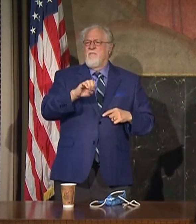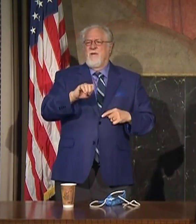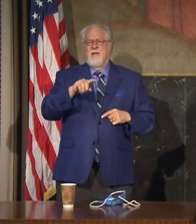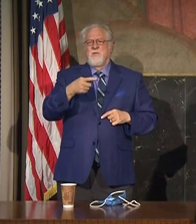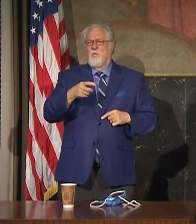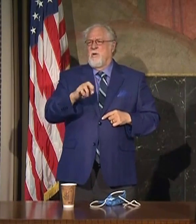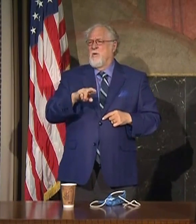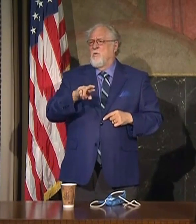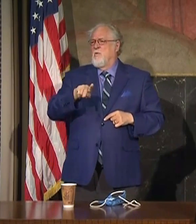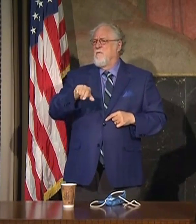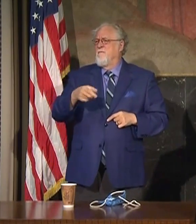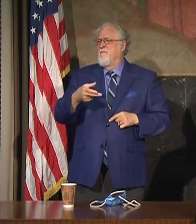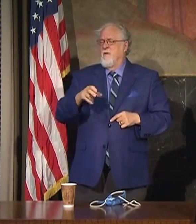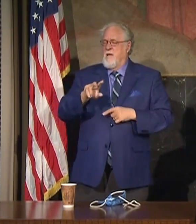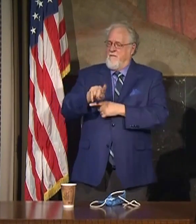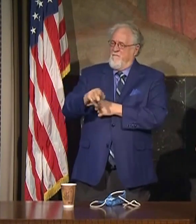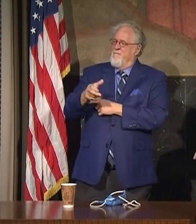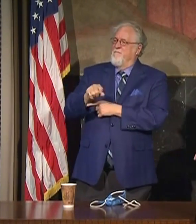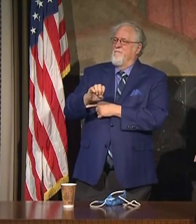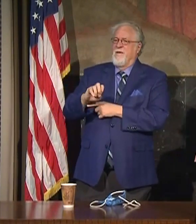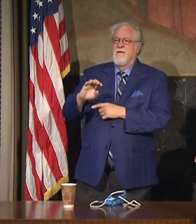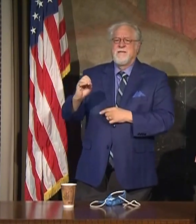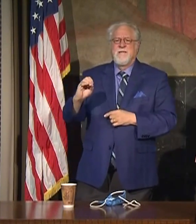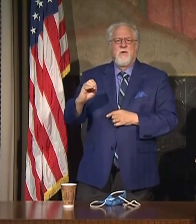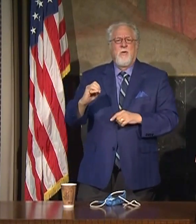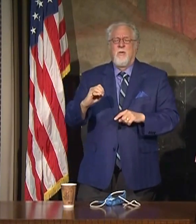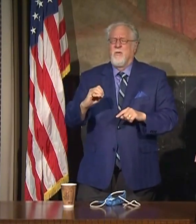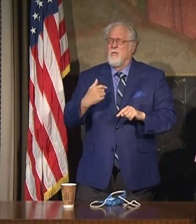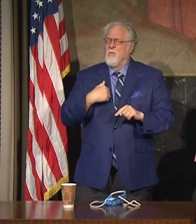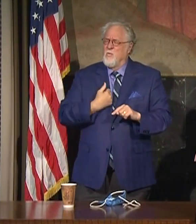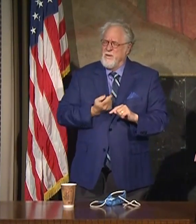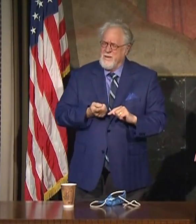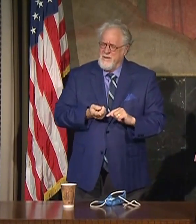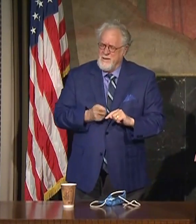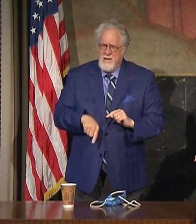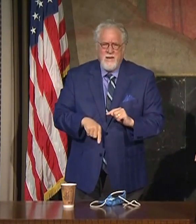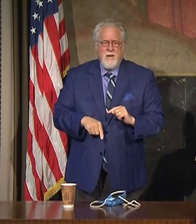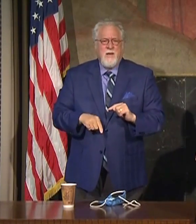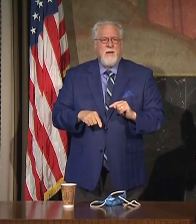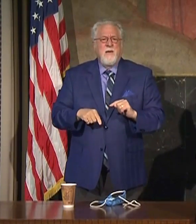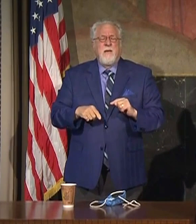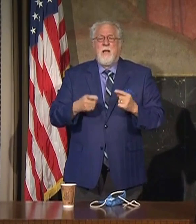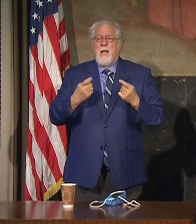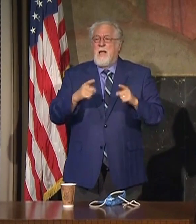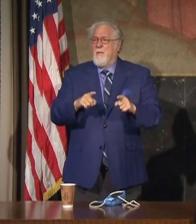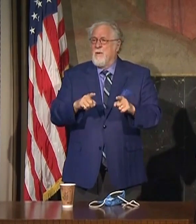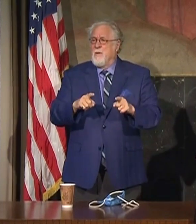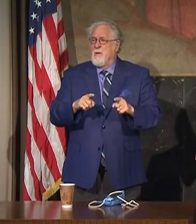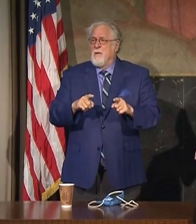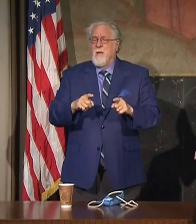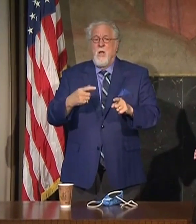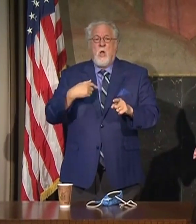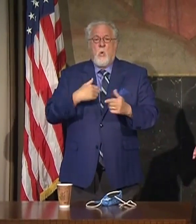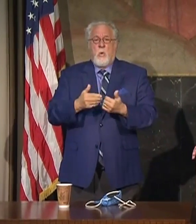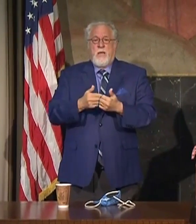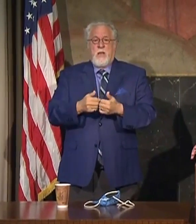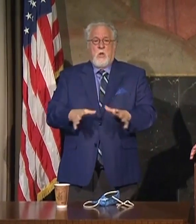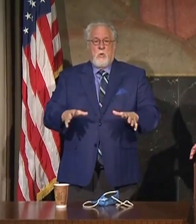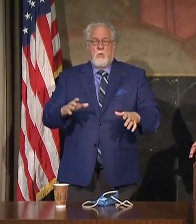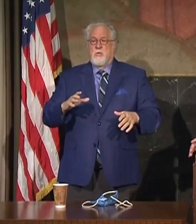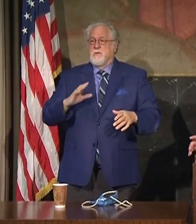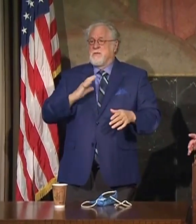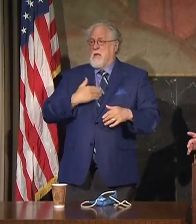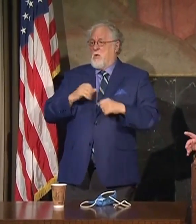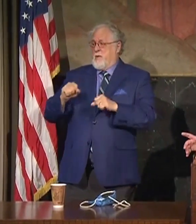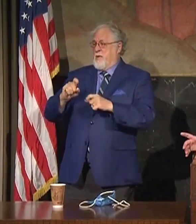or to phase zero. But what we cannot, absolutely cannot have happen here is that we lose our capacity to